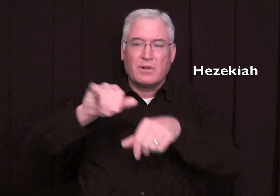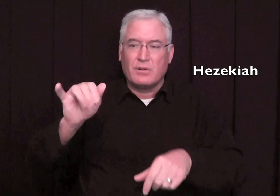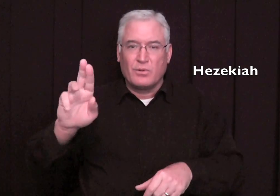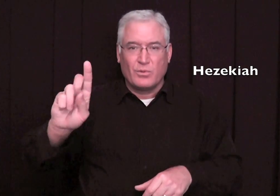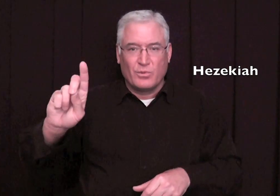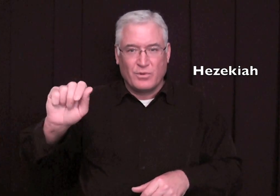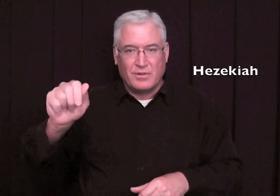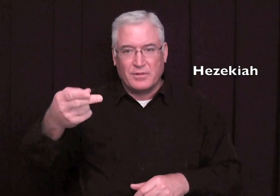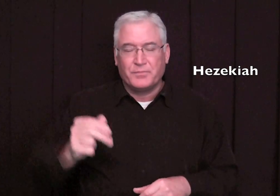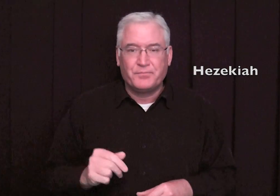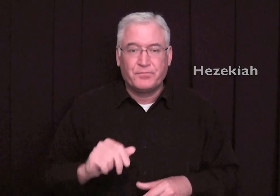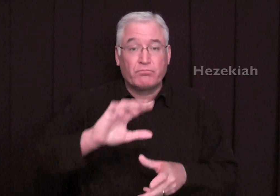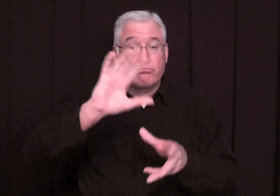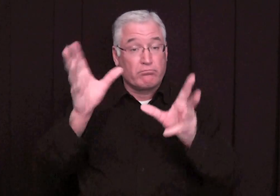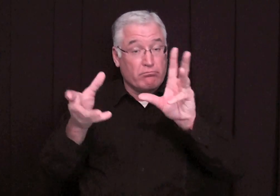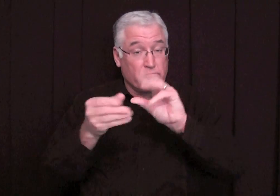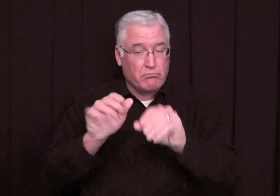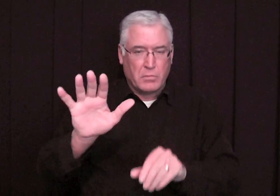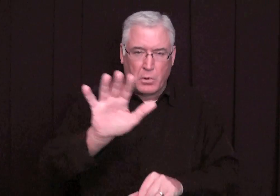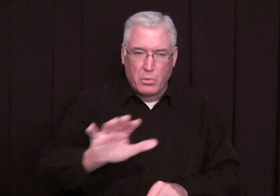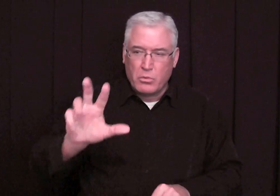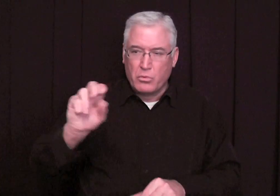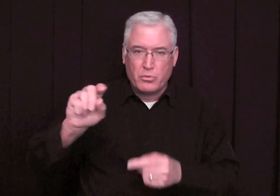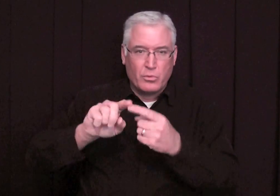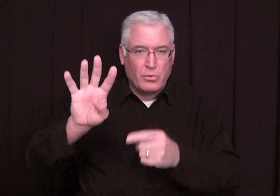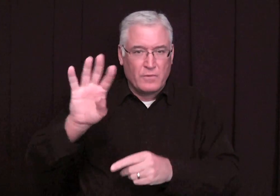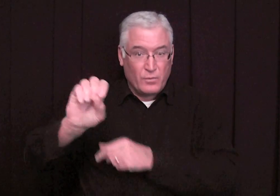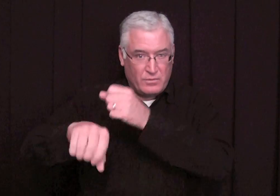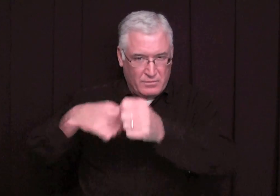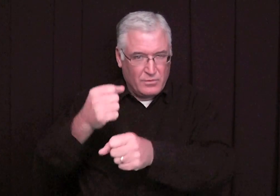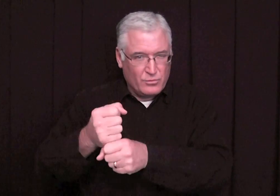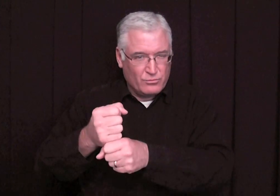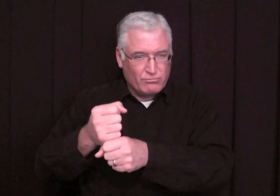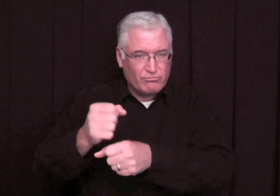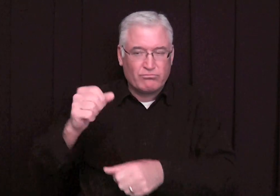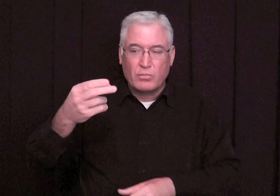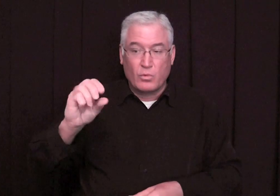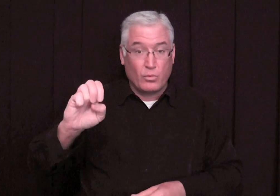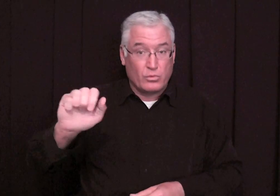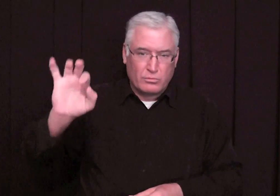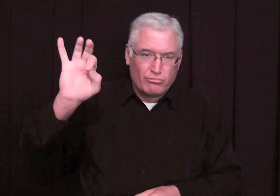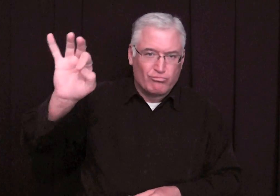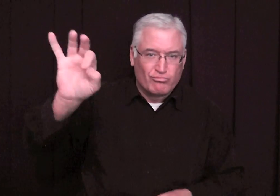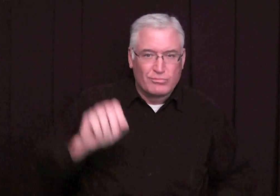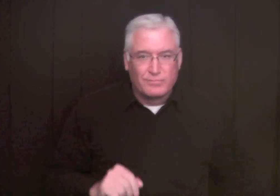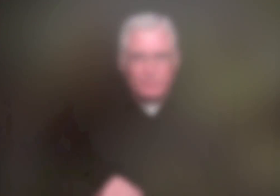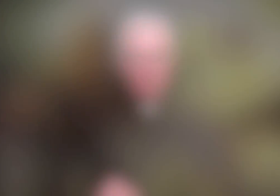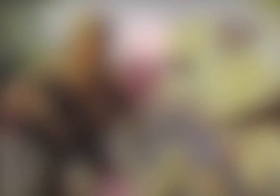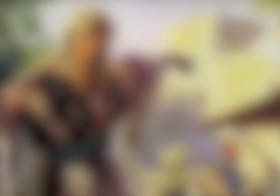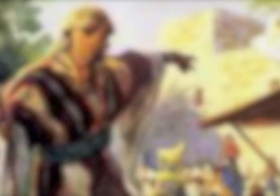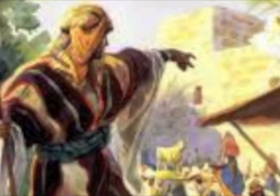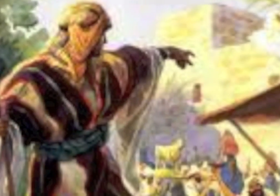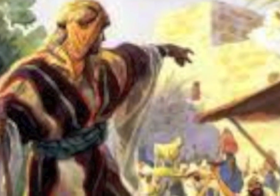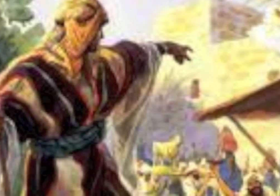Hezekiah, who reigned in Judah. Altogether, it was about 30 or 40 years that Hosea preached.